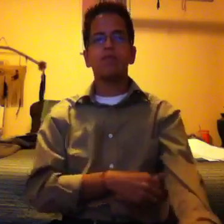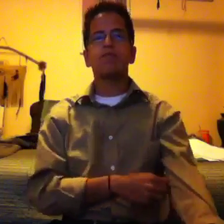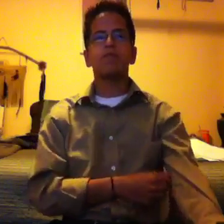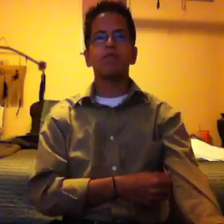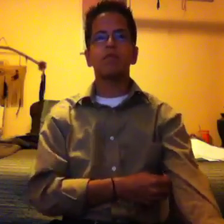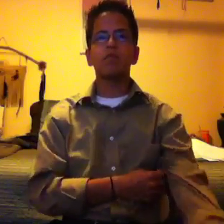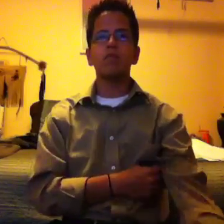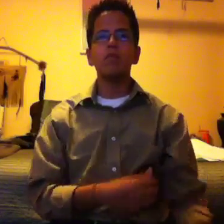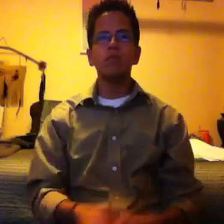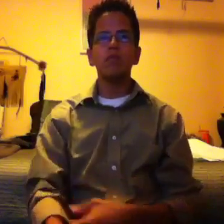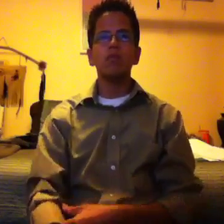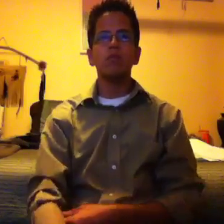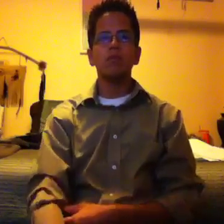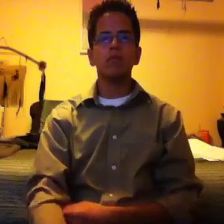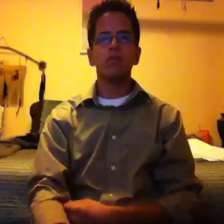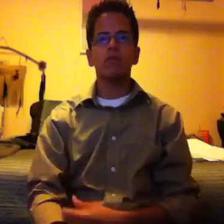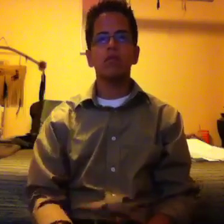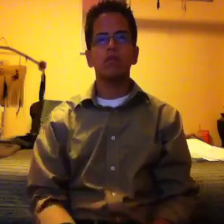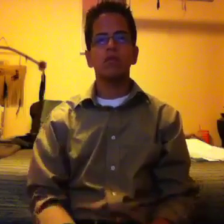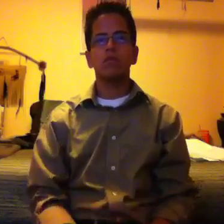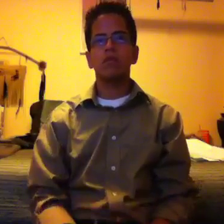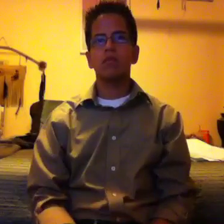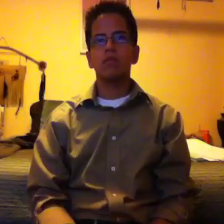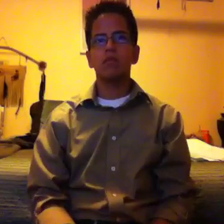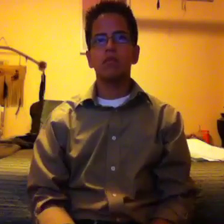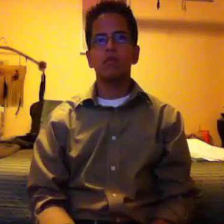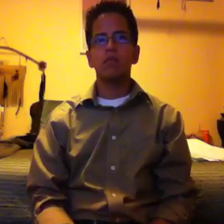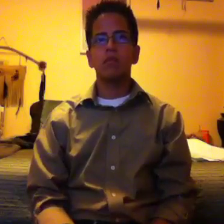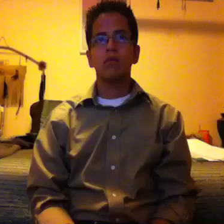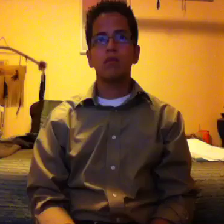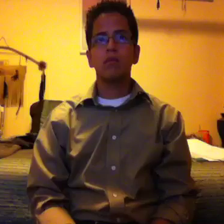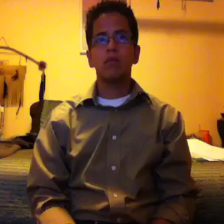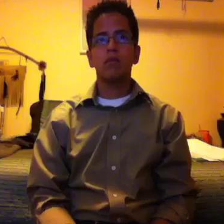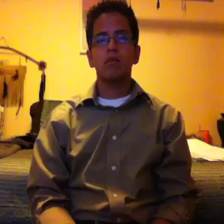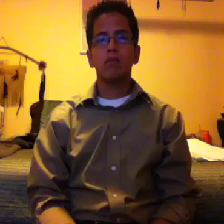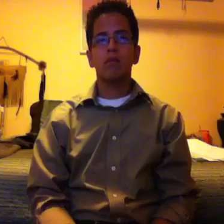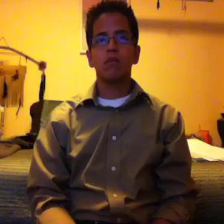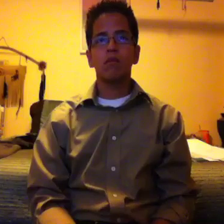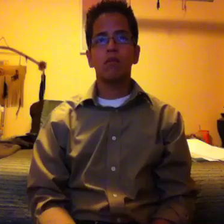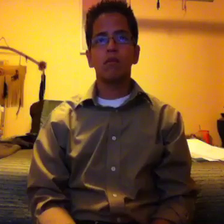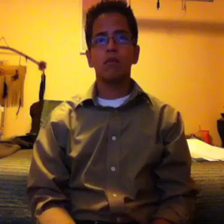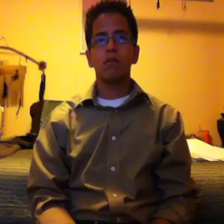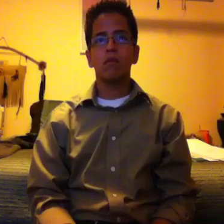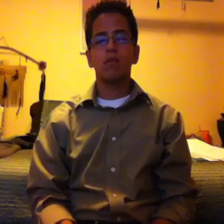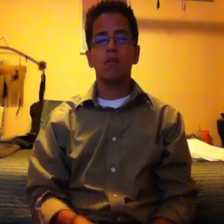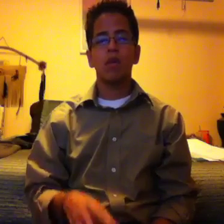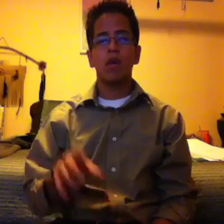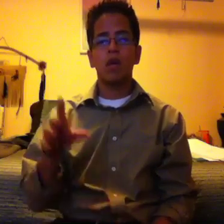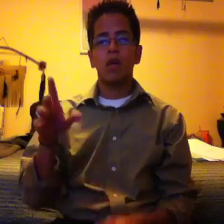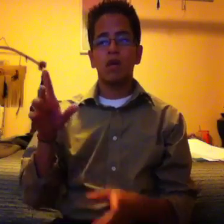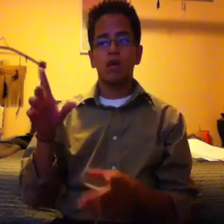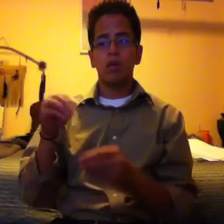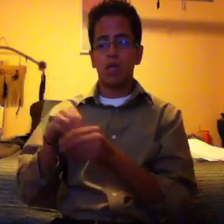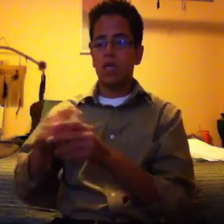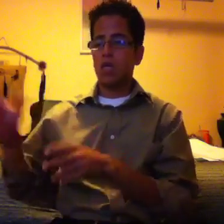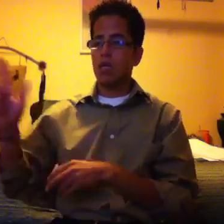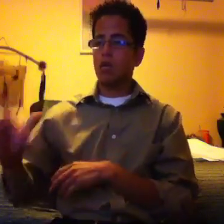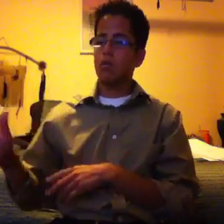to realize that there is a quality information on some of these issues that they're reading about in their books, that they are real issues that people are writing